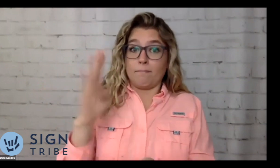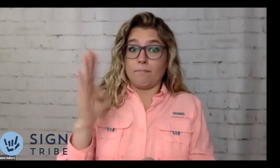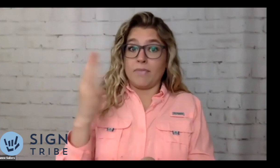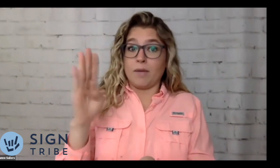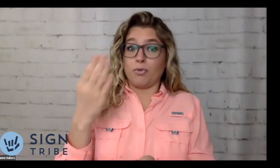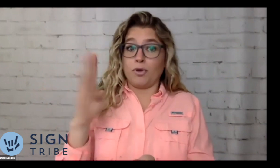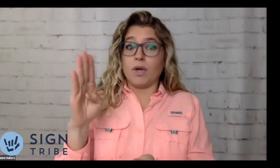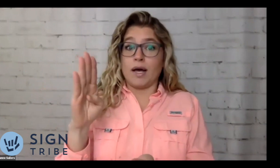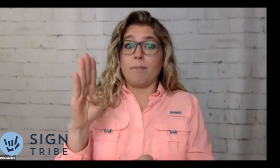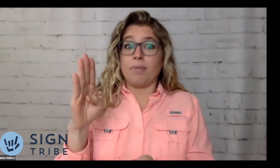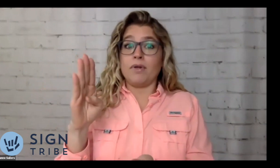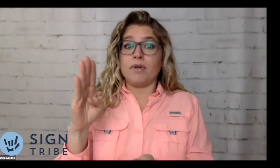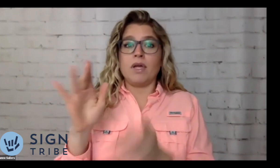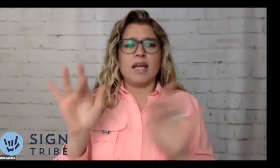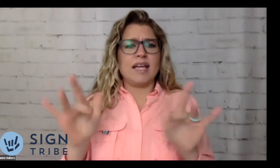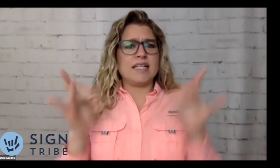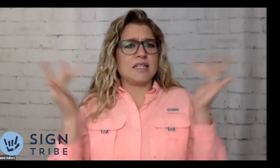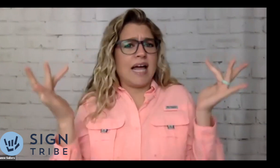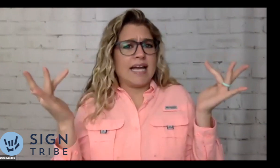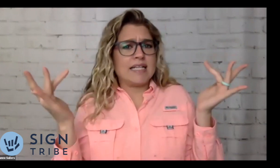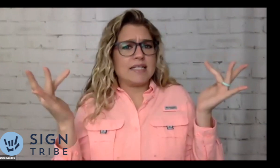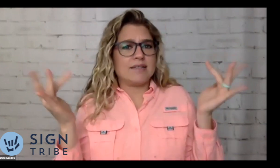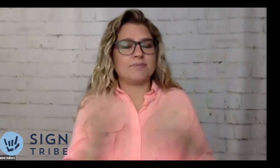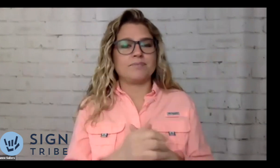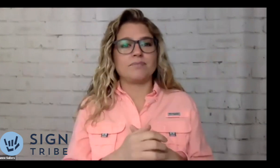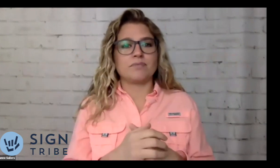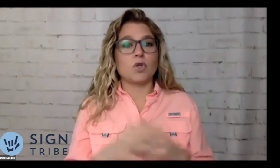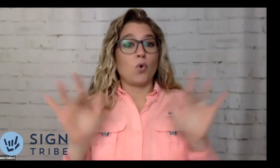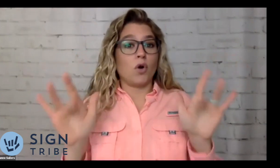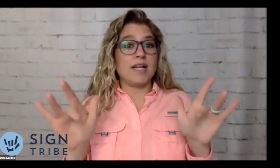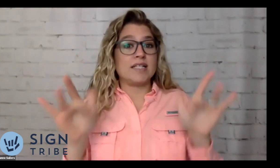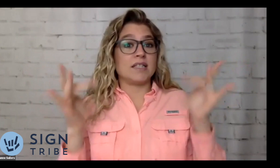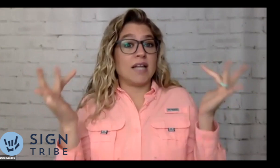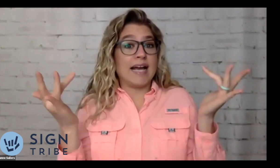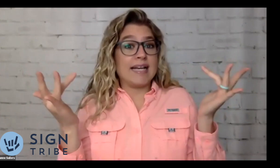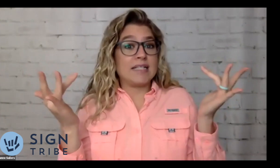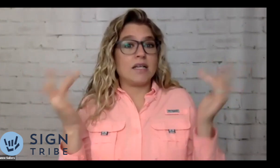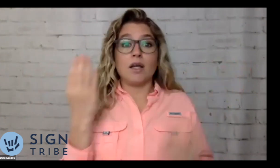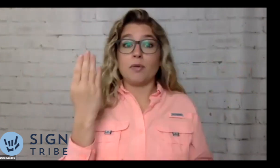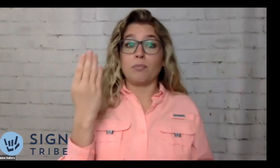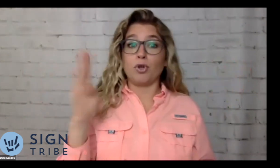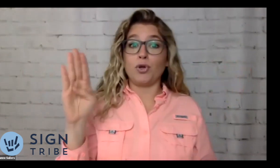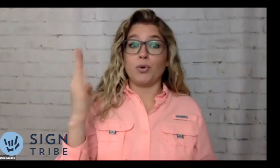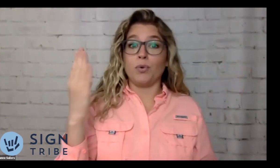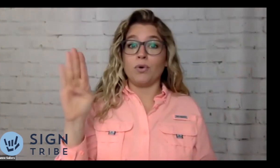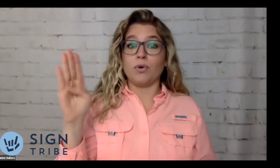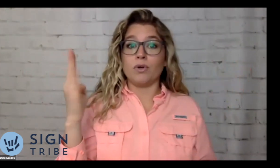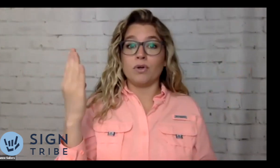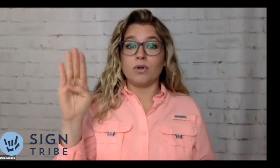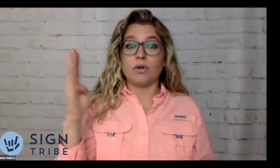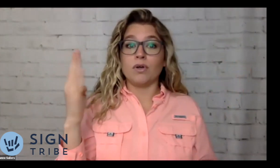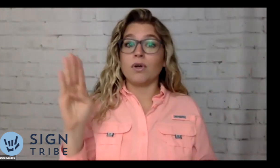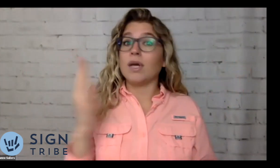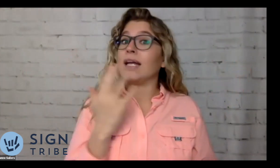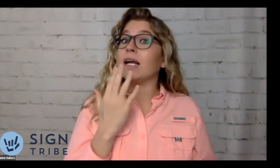That blue cup is light, or is light blue in color.